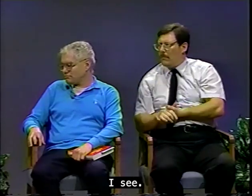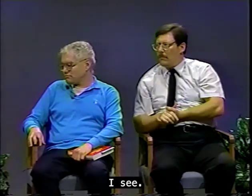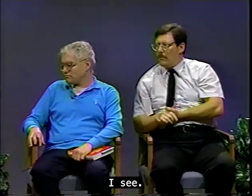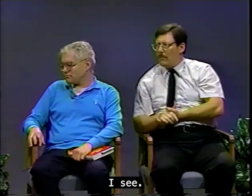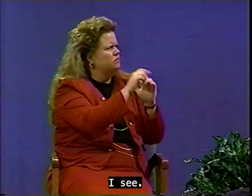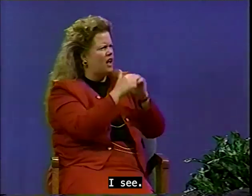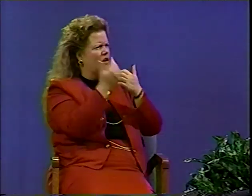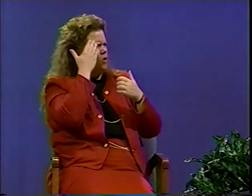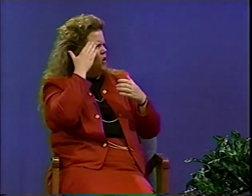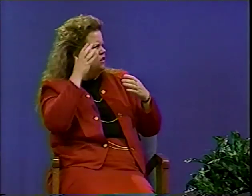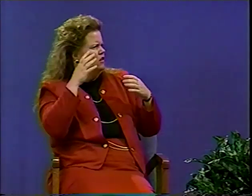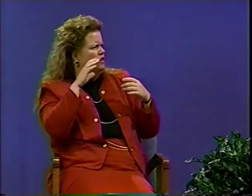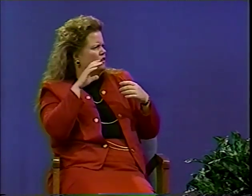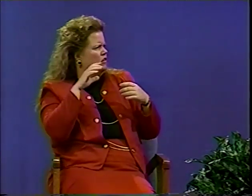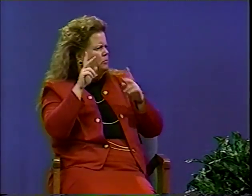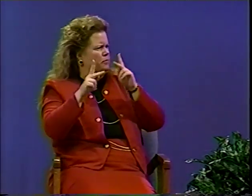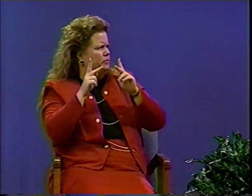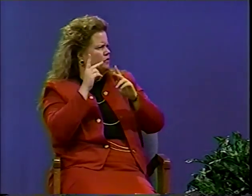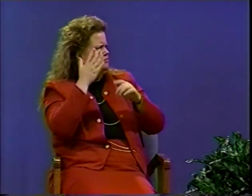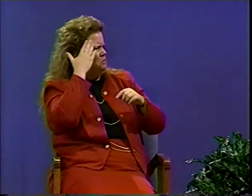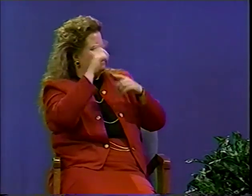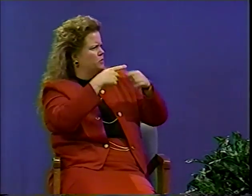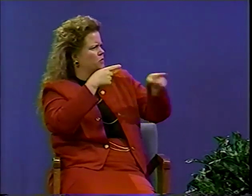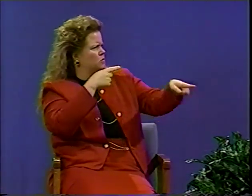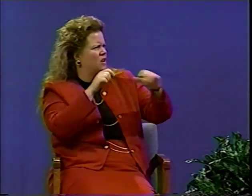I see.